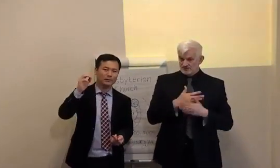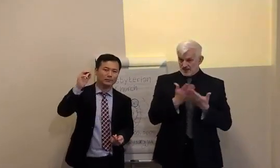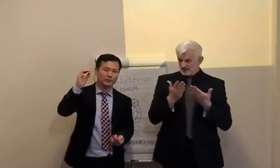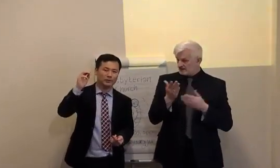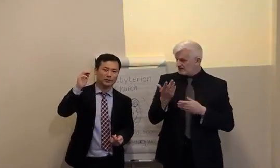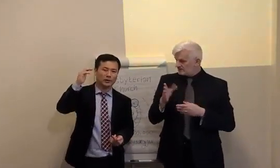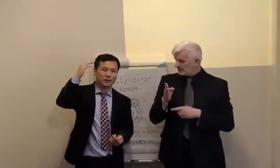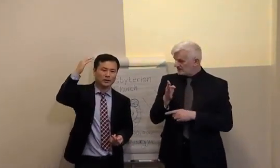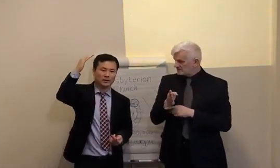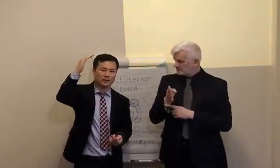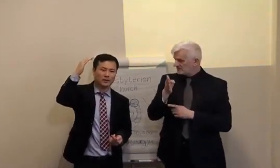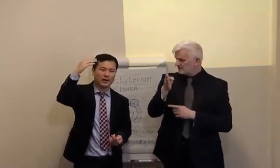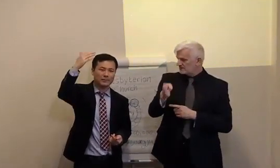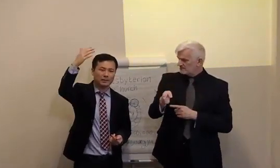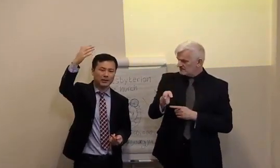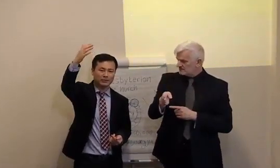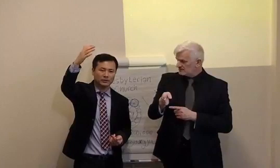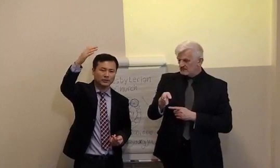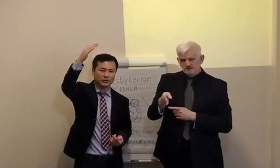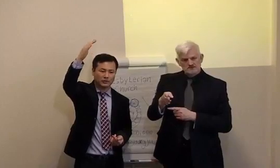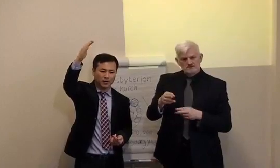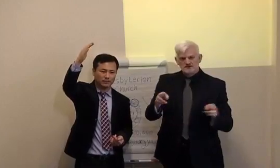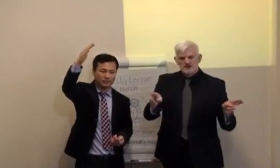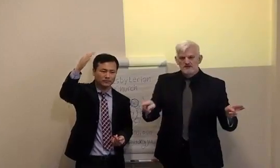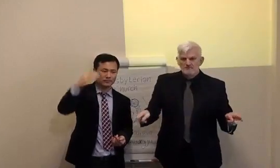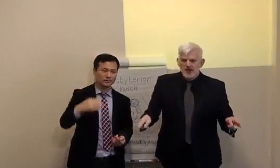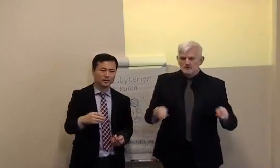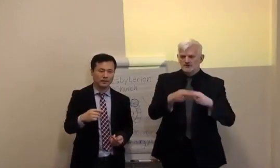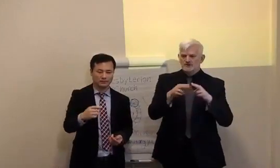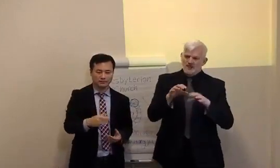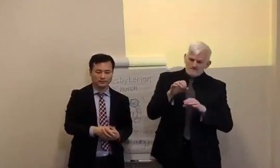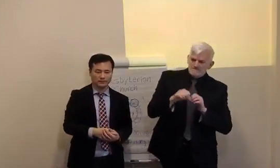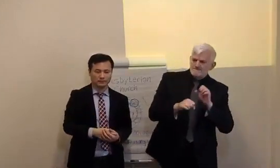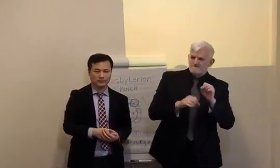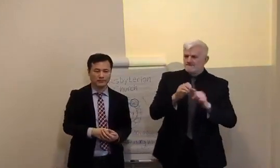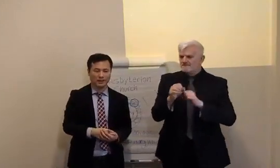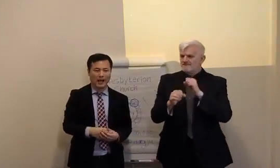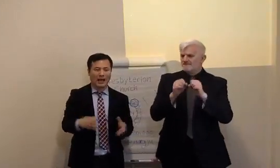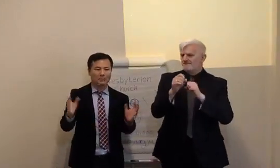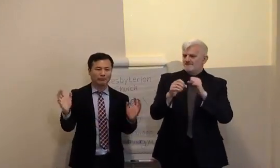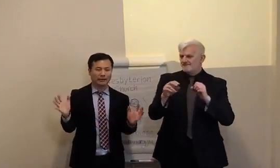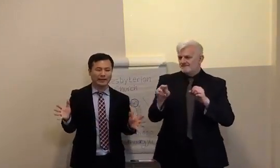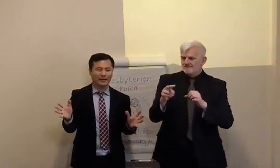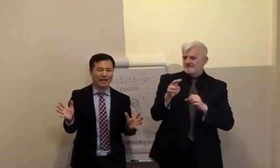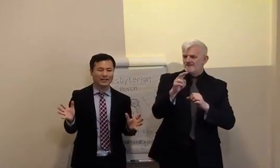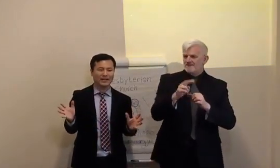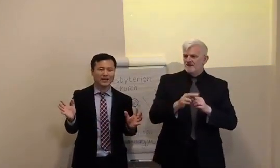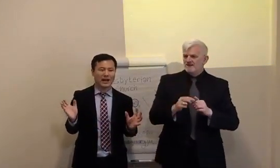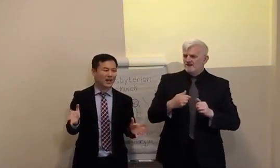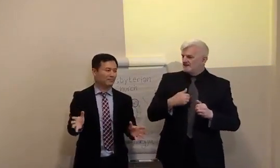to climbing mountain on the top. I prayed like Caleb.